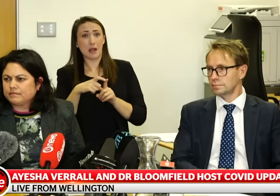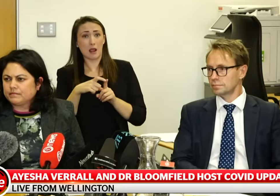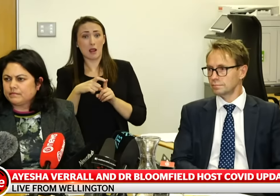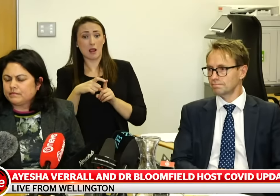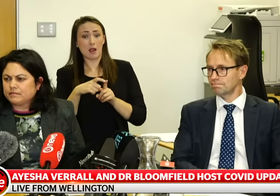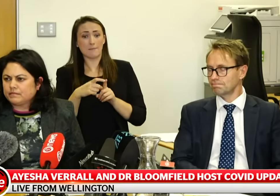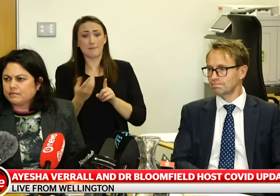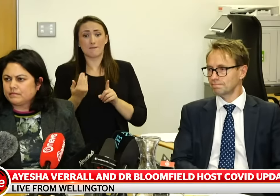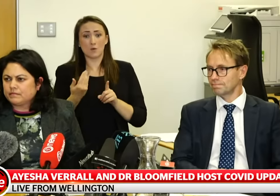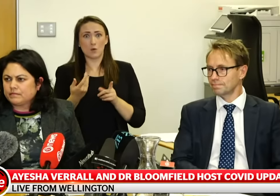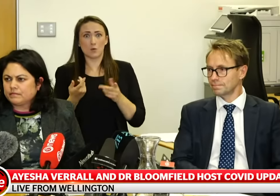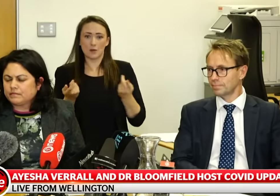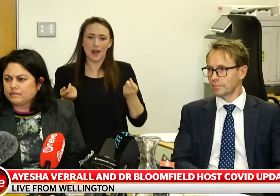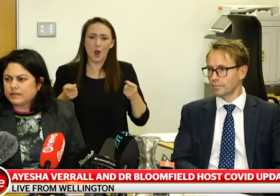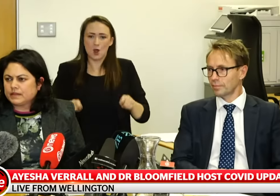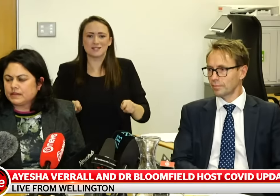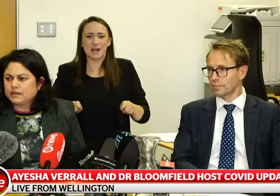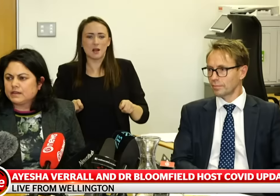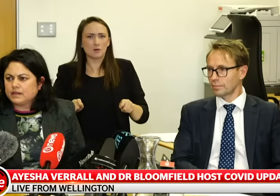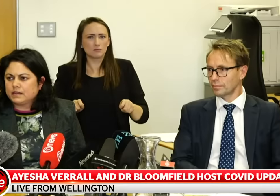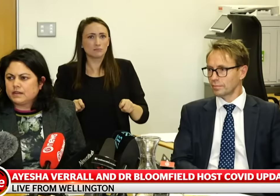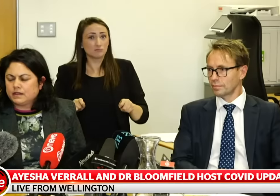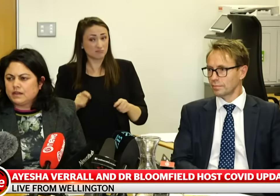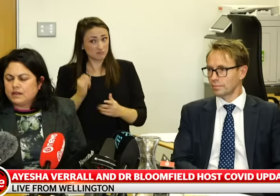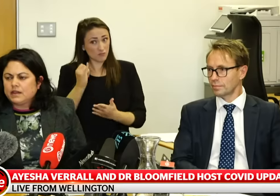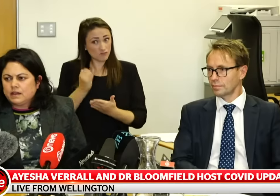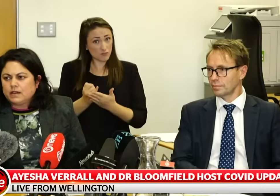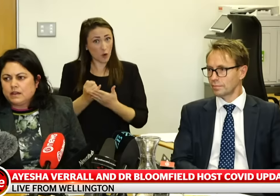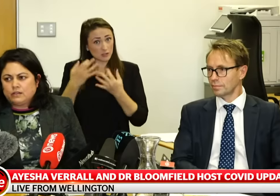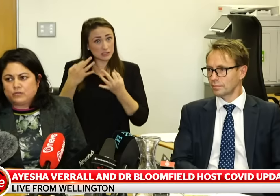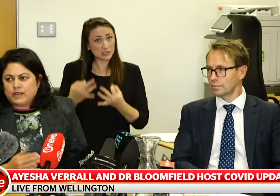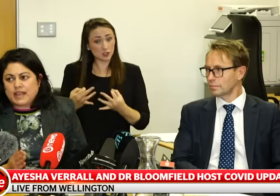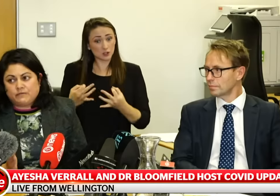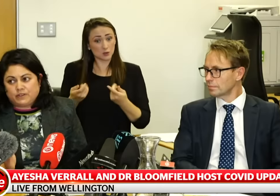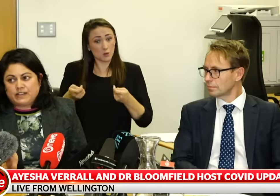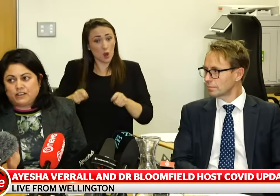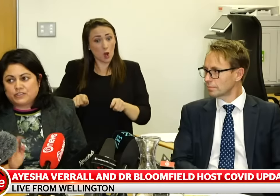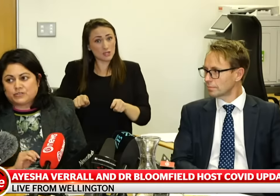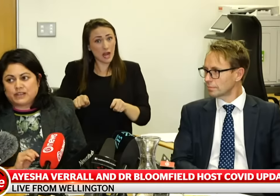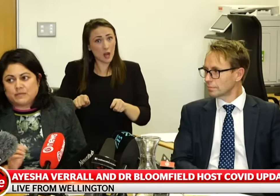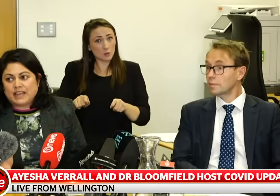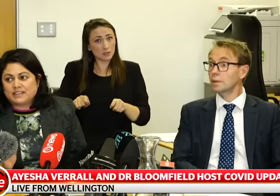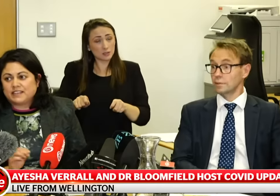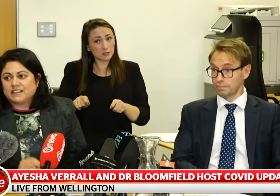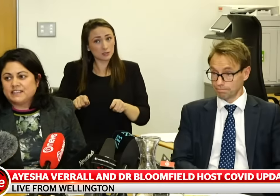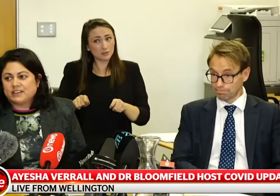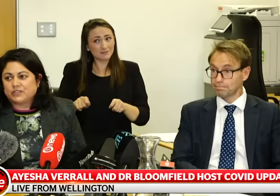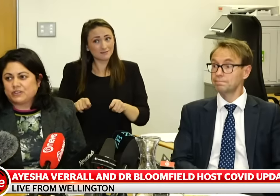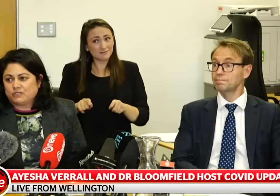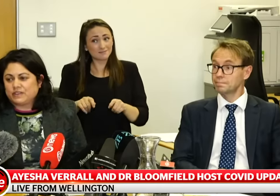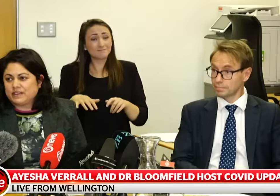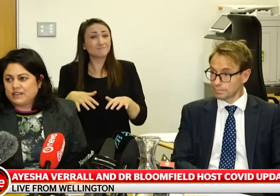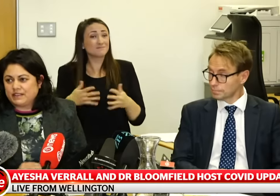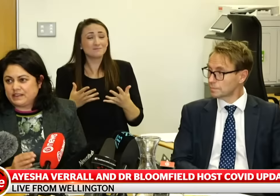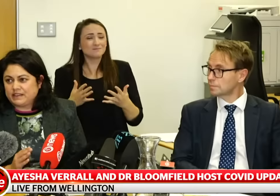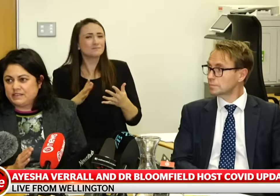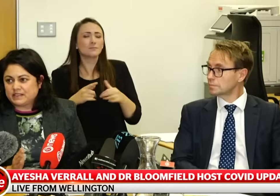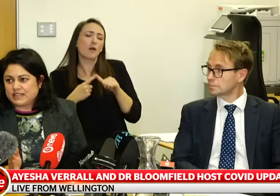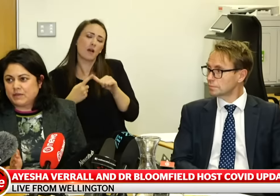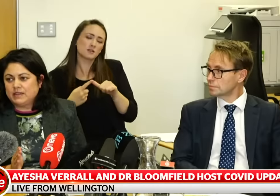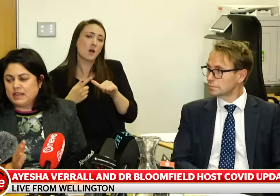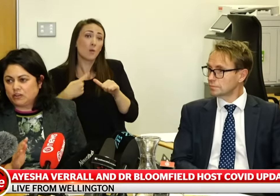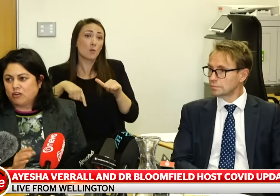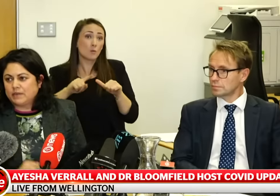one, and we should have used an approach more akin to that? Look, we came very close to eliminating Delta over